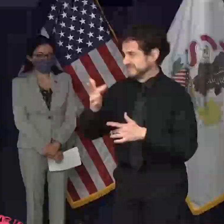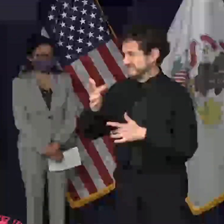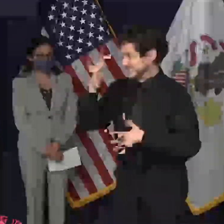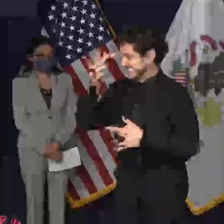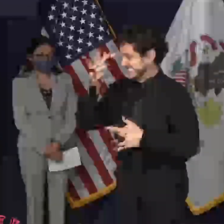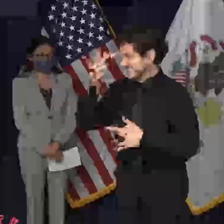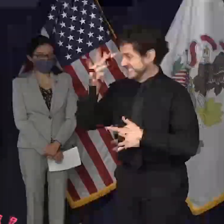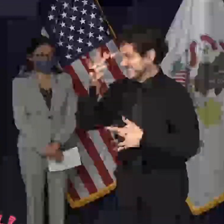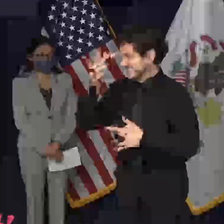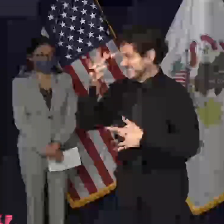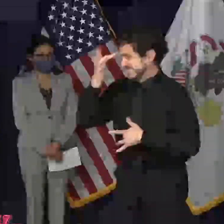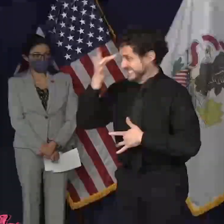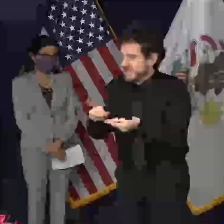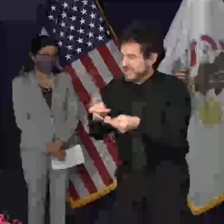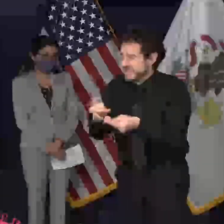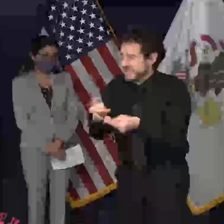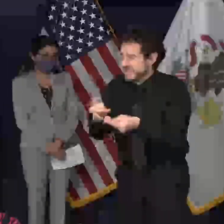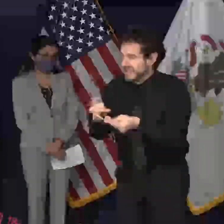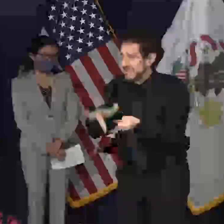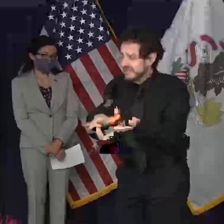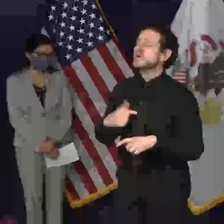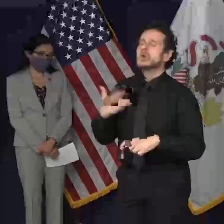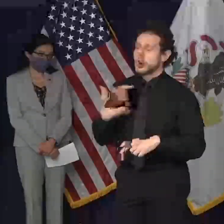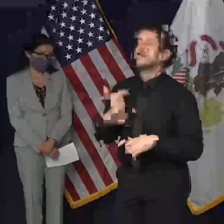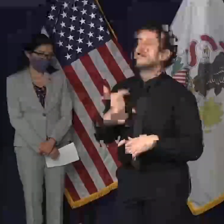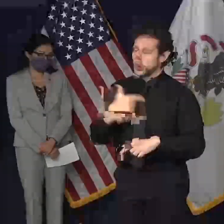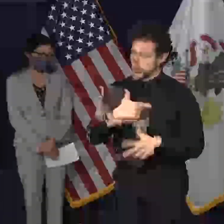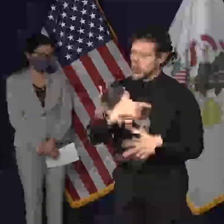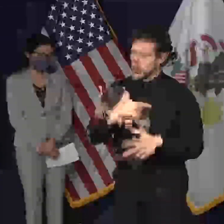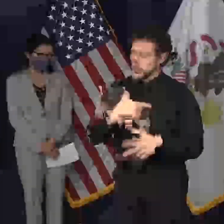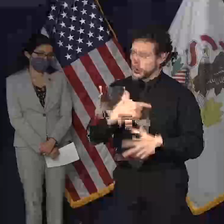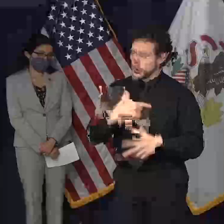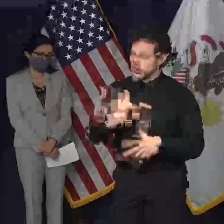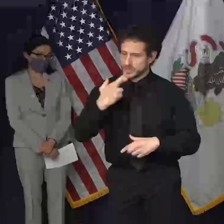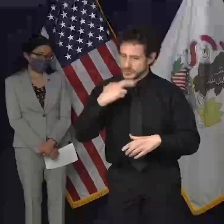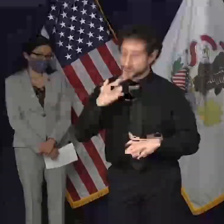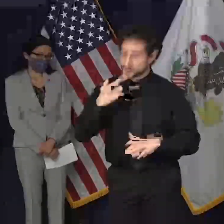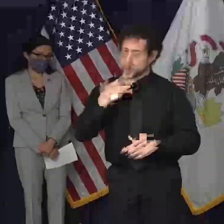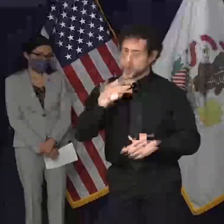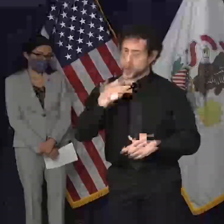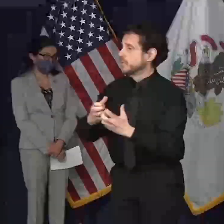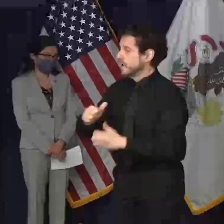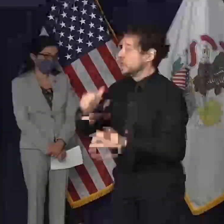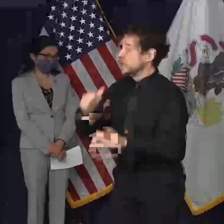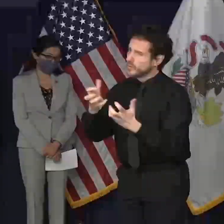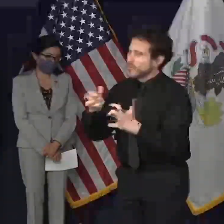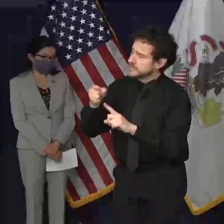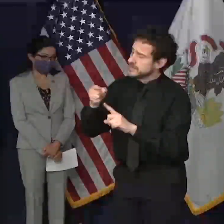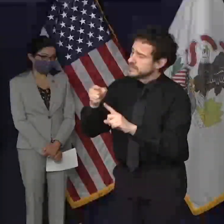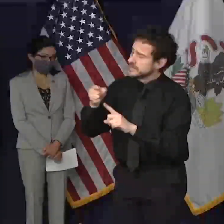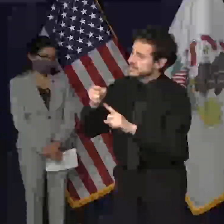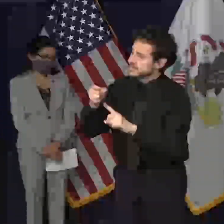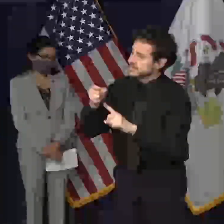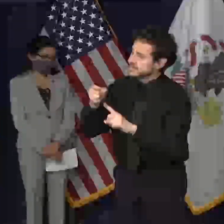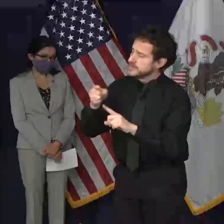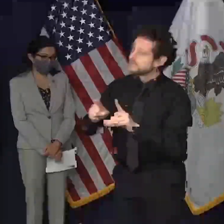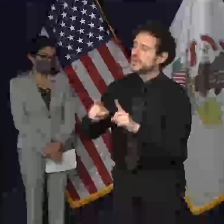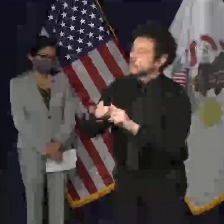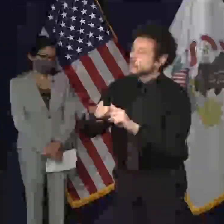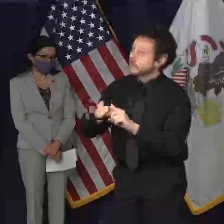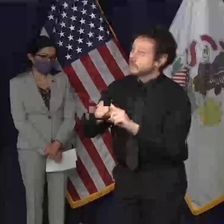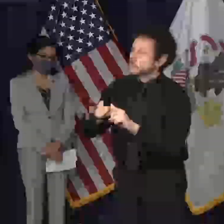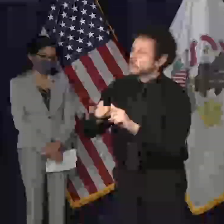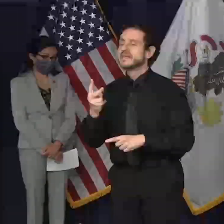but we very much want to get to opening the restaurants and bars. We need to see what the effect is on our